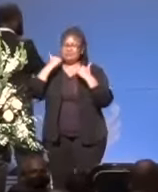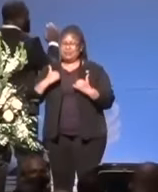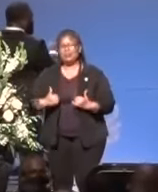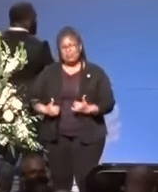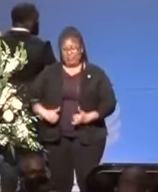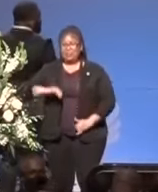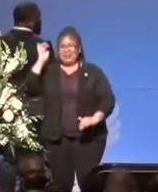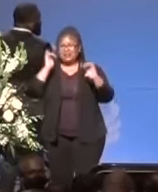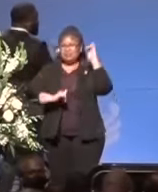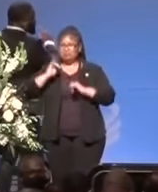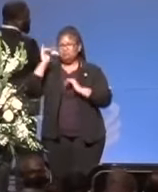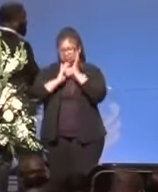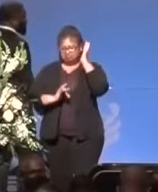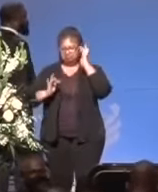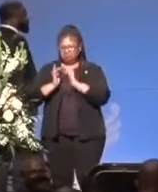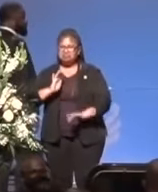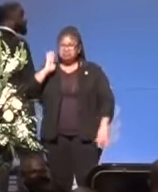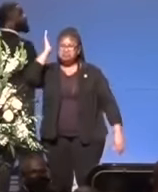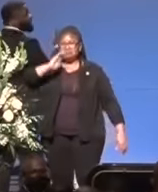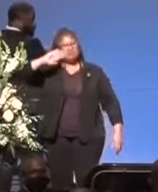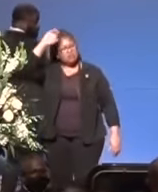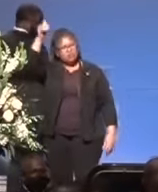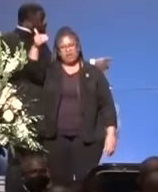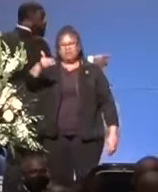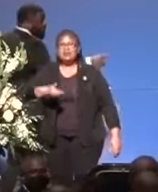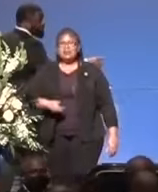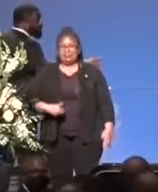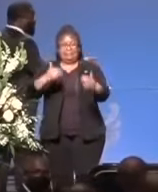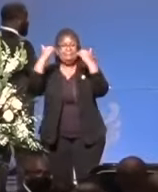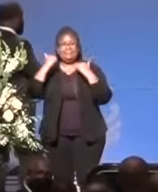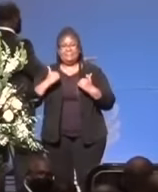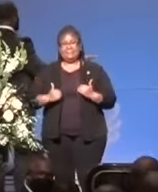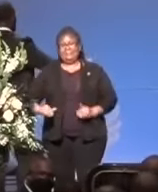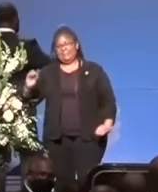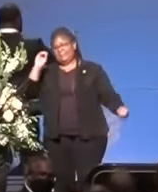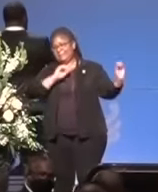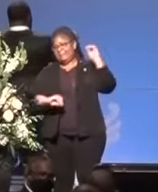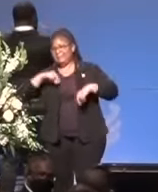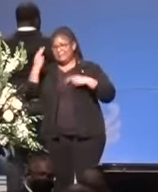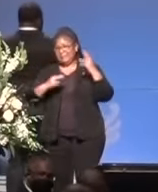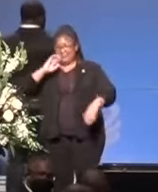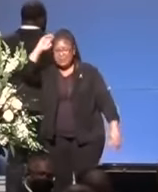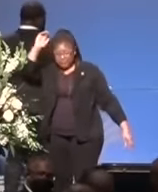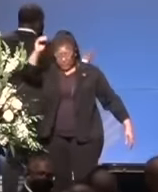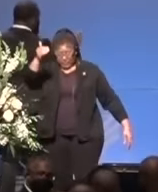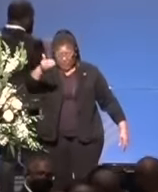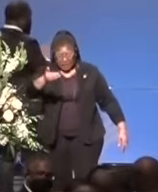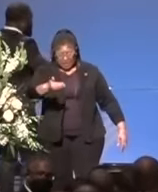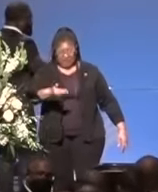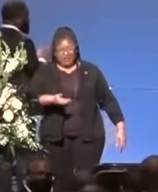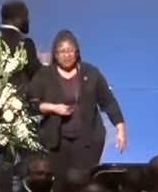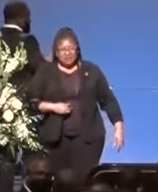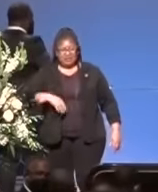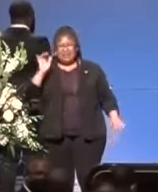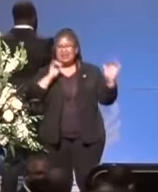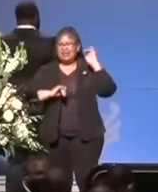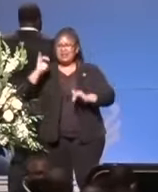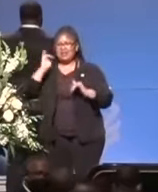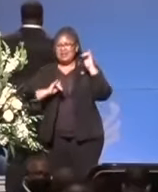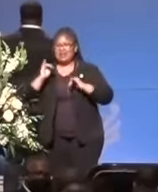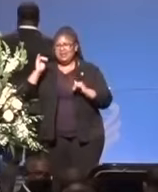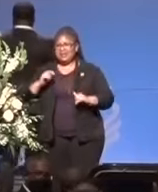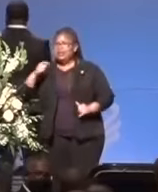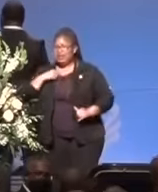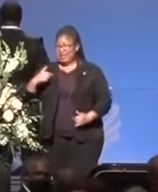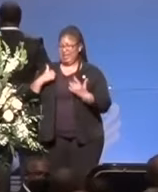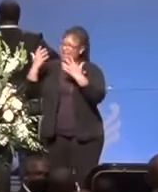at He'll welcome me. Oh, welcome. Welcome. Yeah. Somebody want to